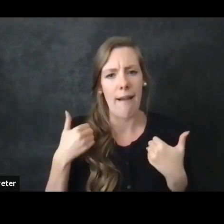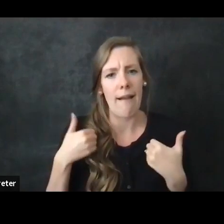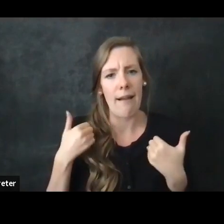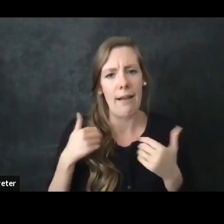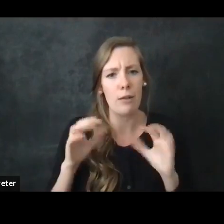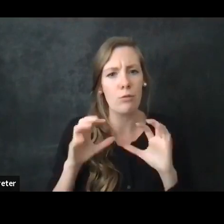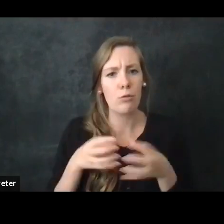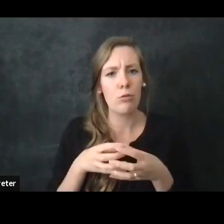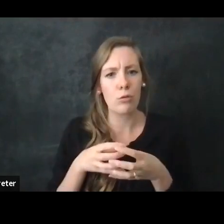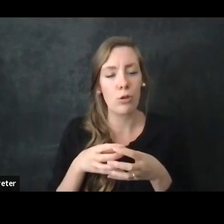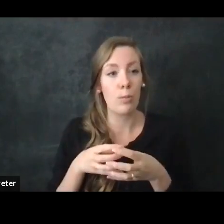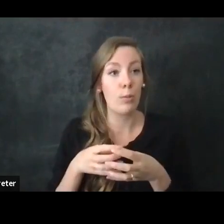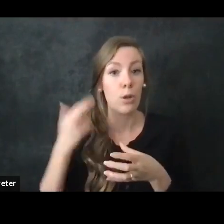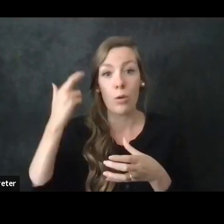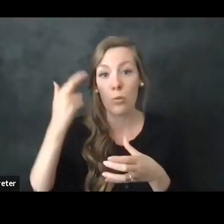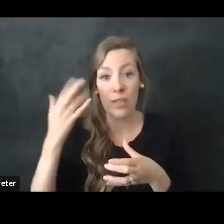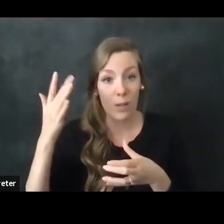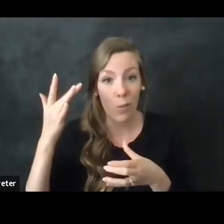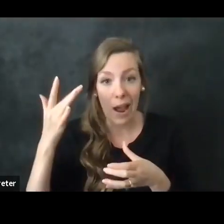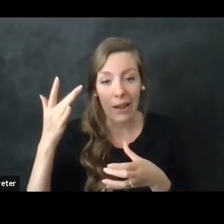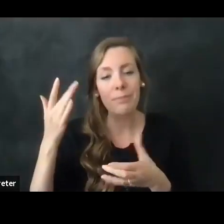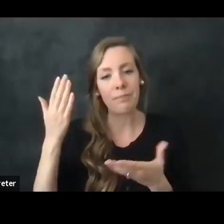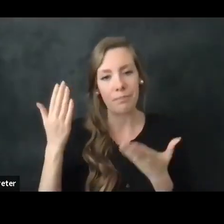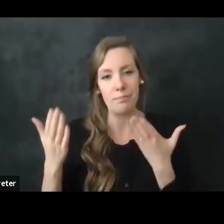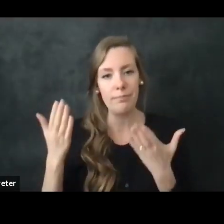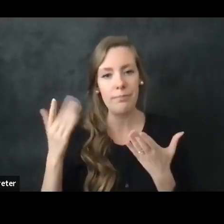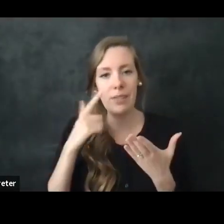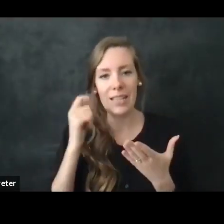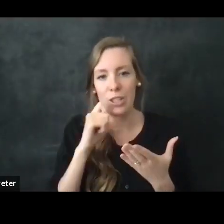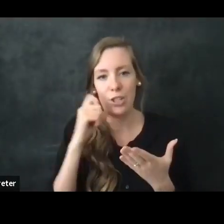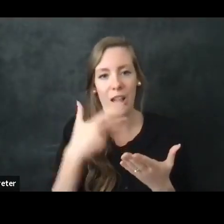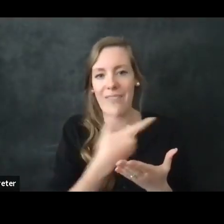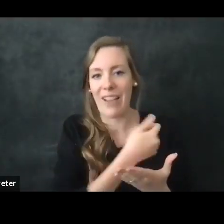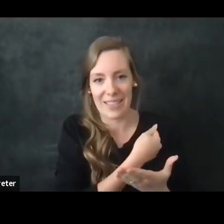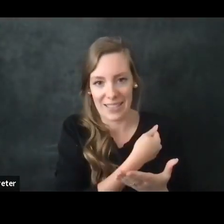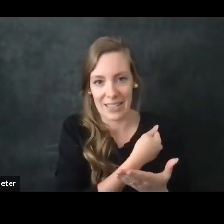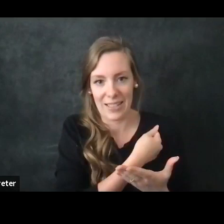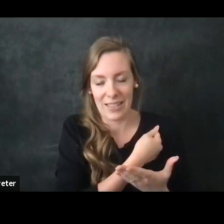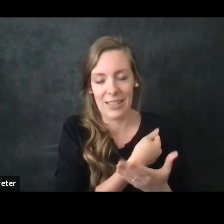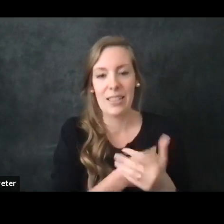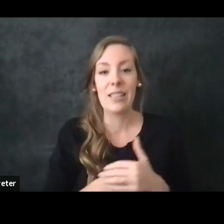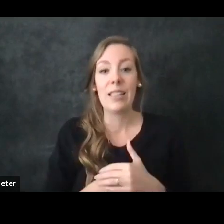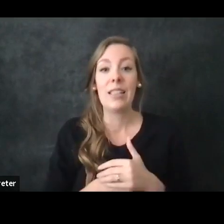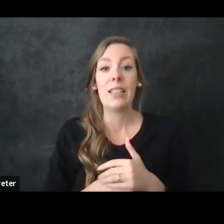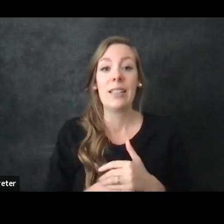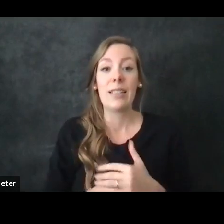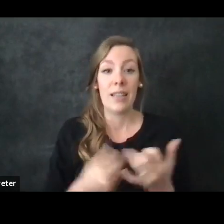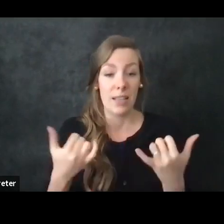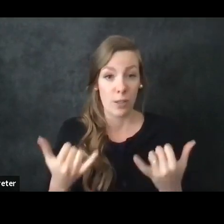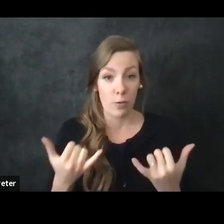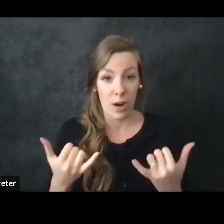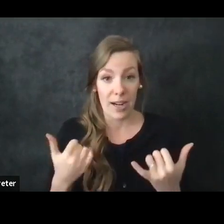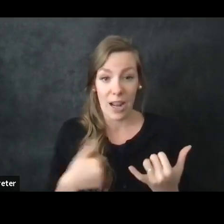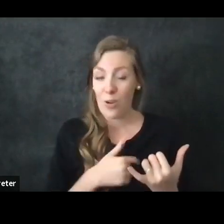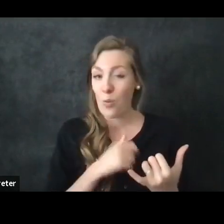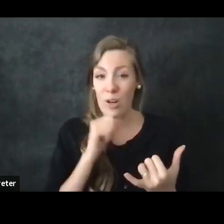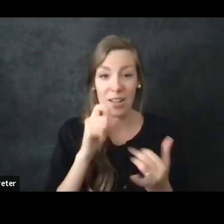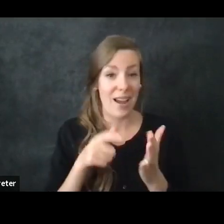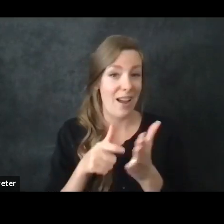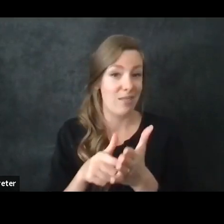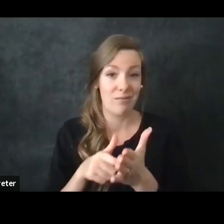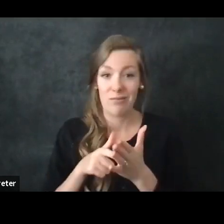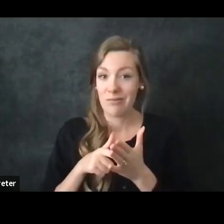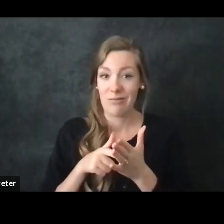the most likely reason is because they're likely to be unvaccinated. As of now, we're not mandating